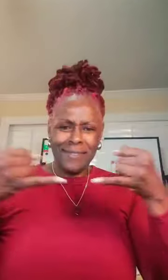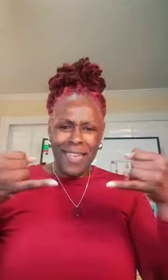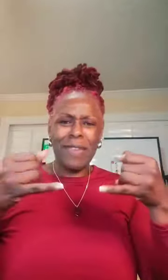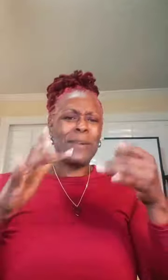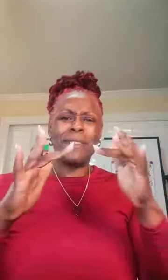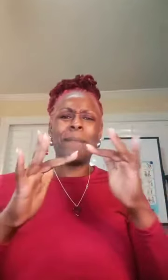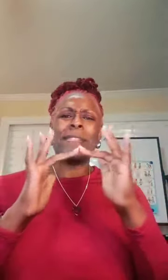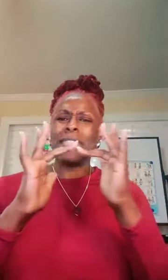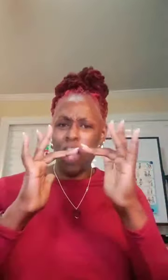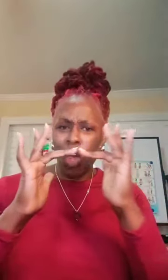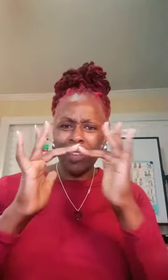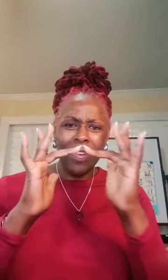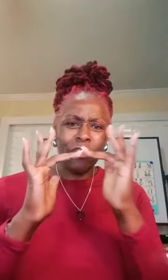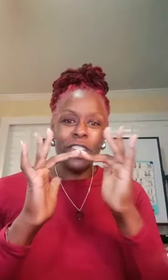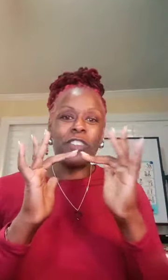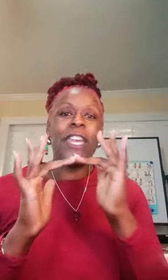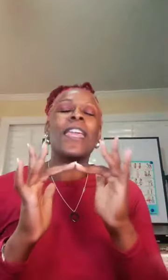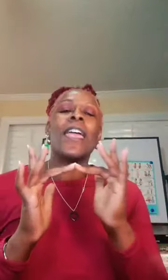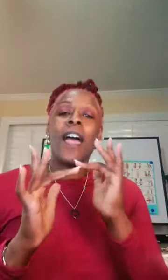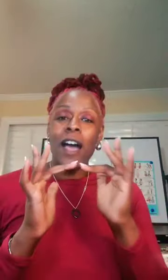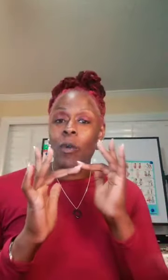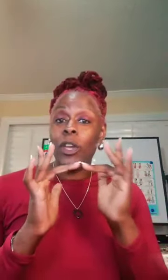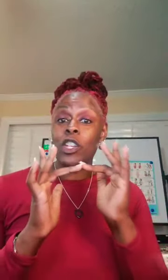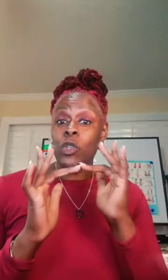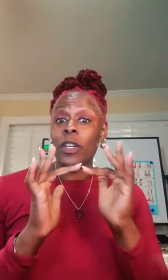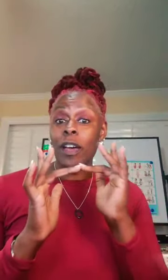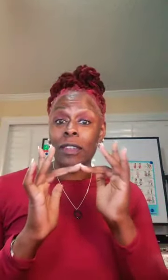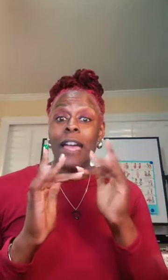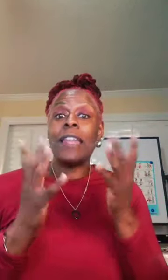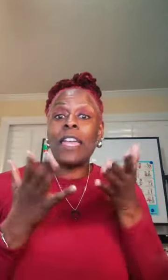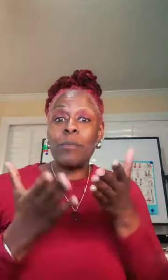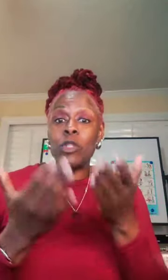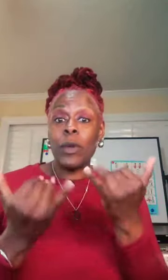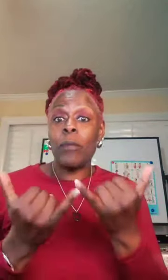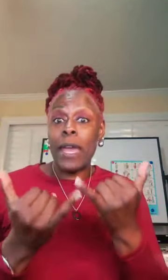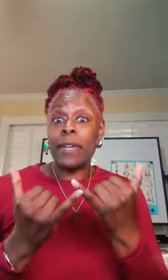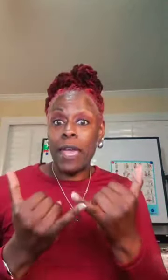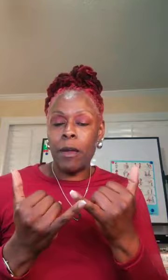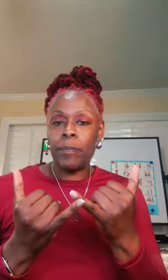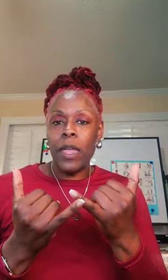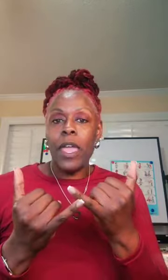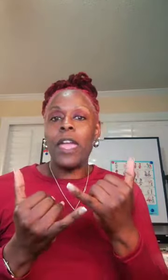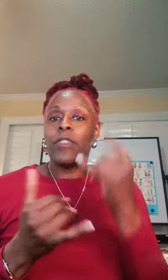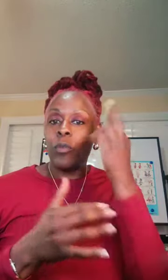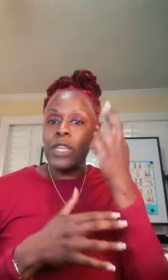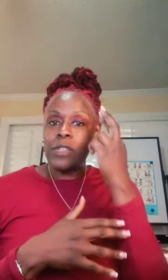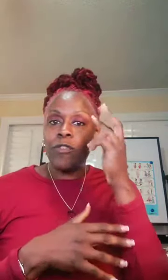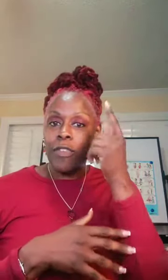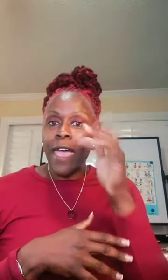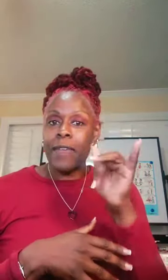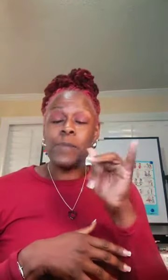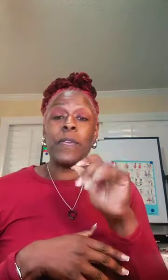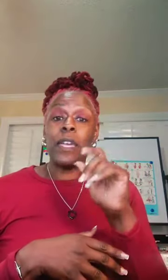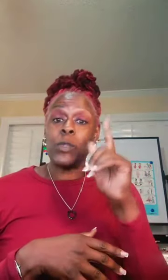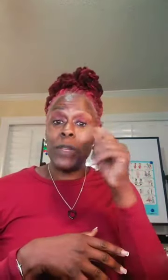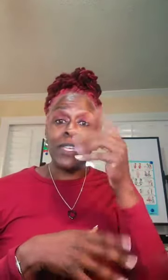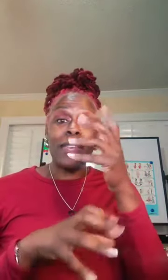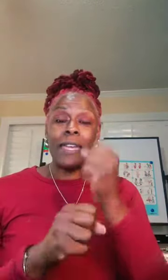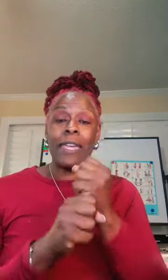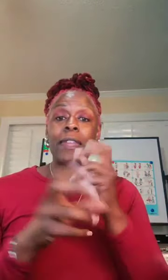line, but I meant to say online for internet. We're going to do it online like I'm doing right now. And the reason for that is because we did not get